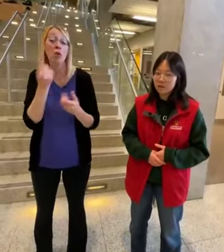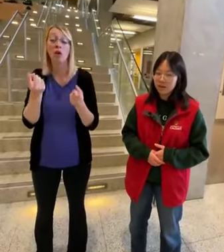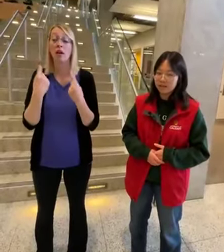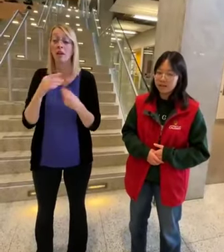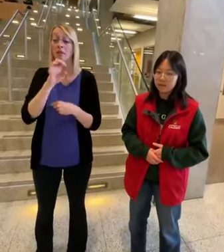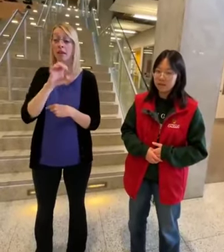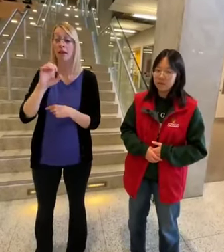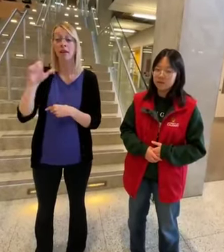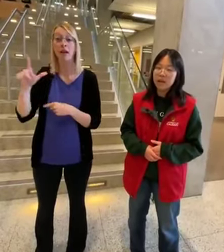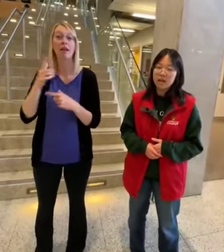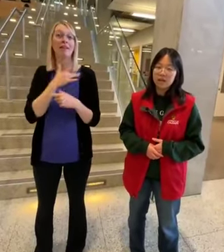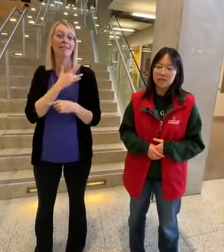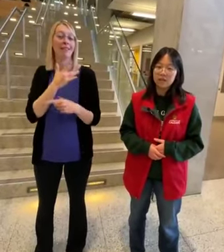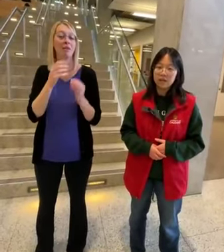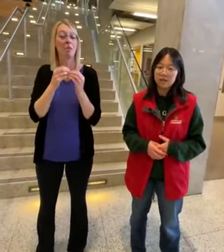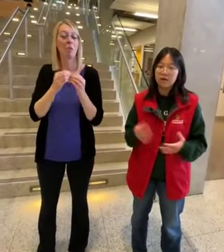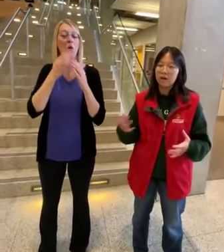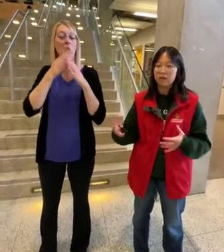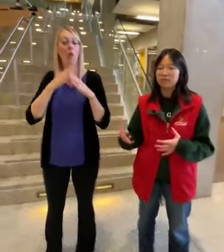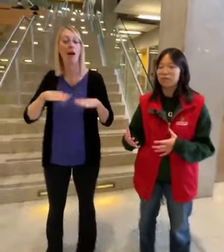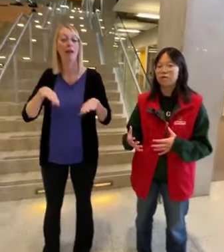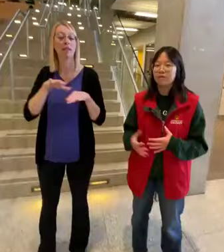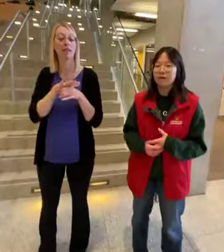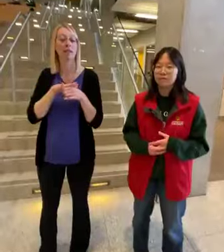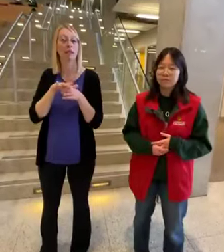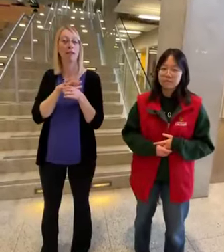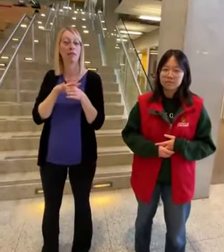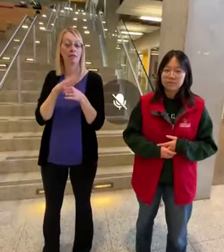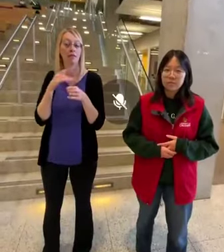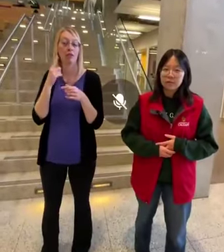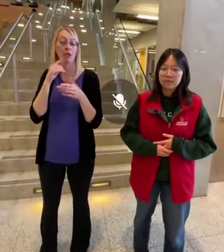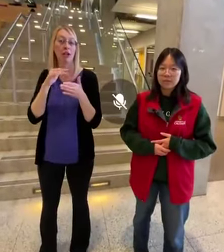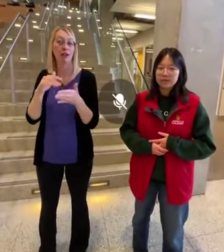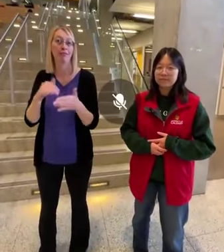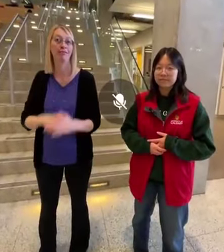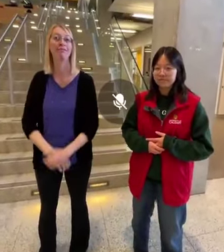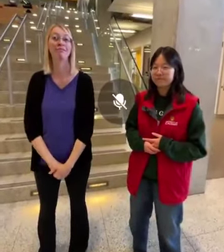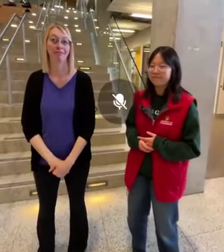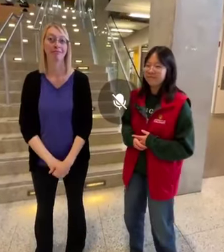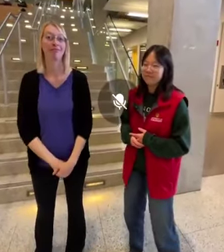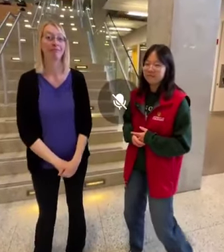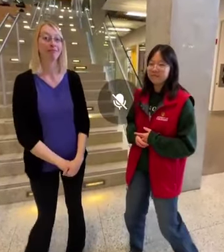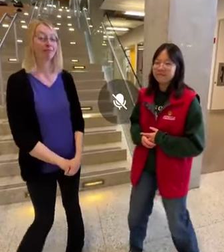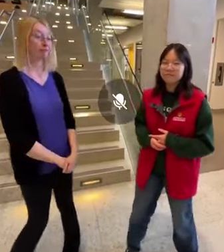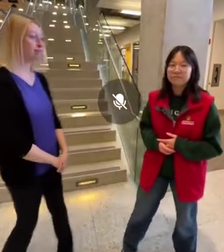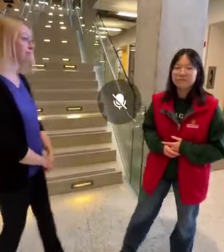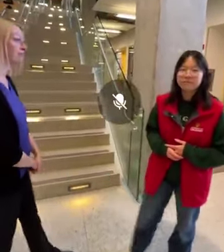be a very quiet study space, even if there are a lot of students around.